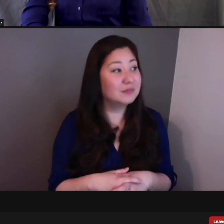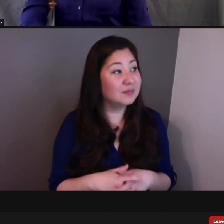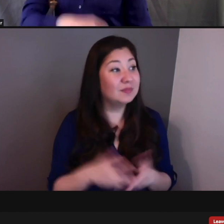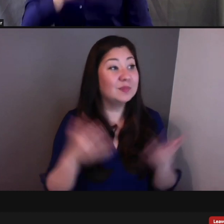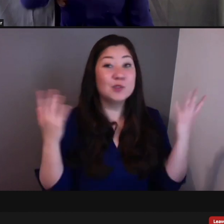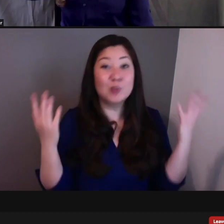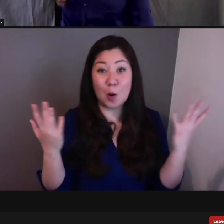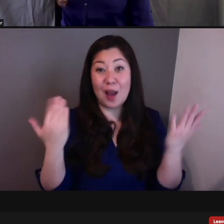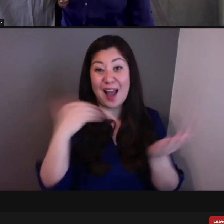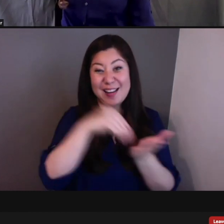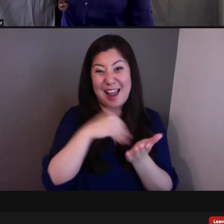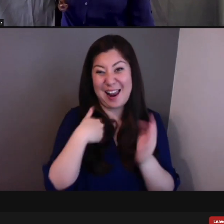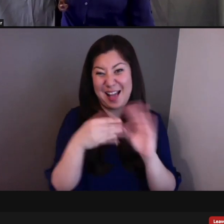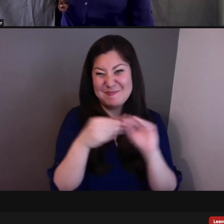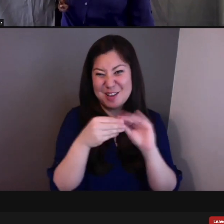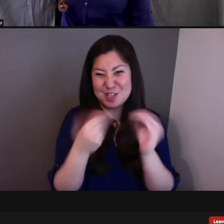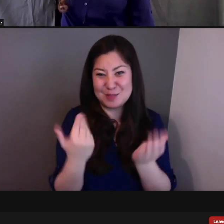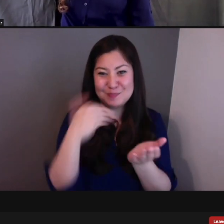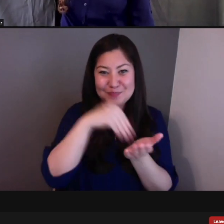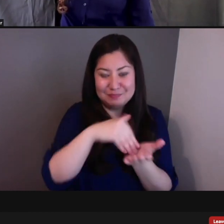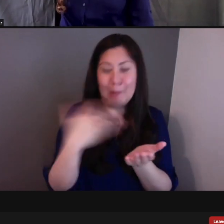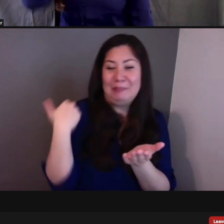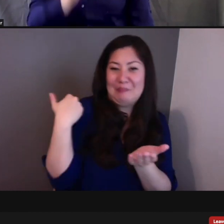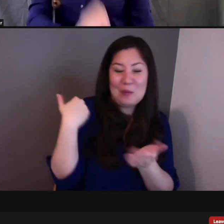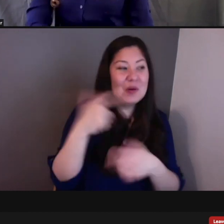we can take complex